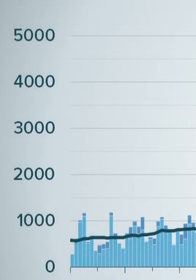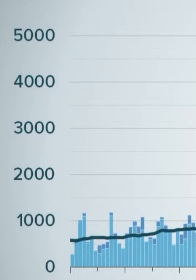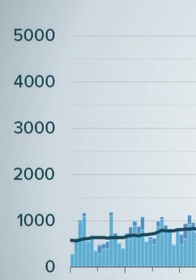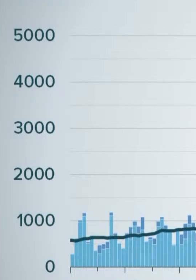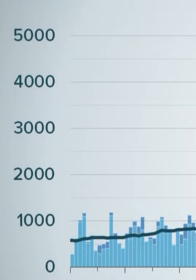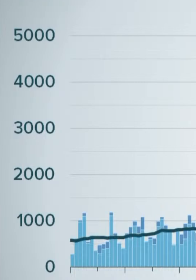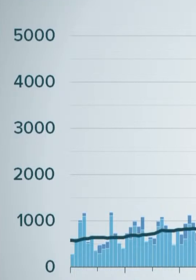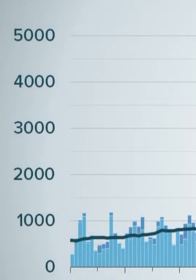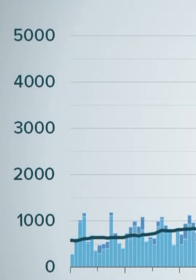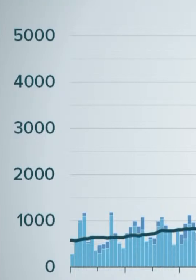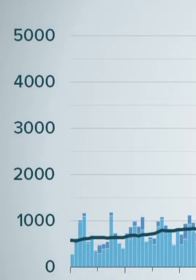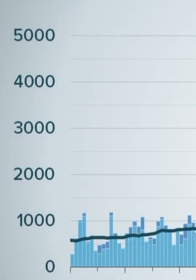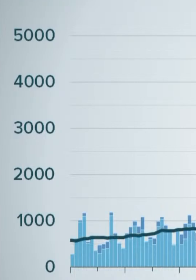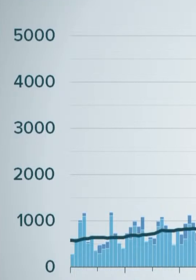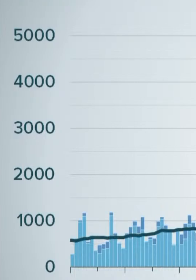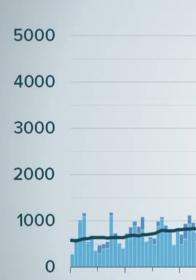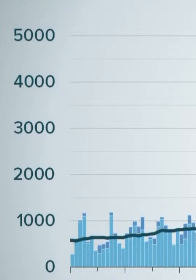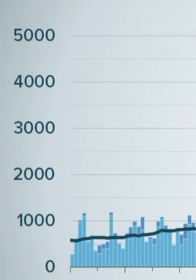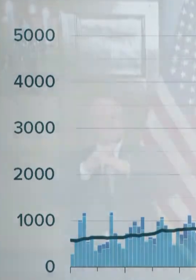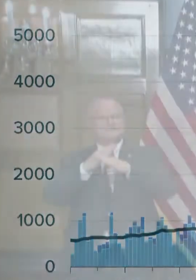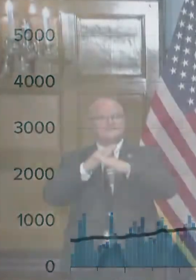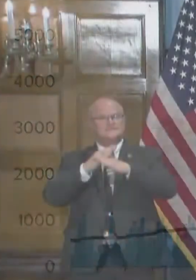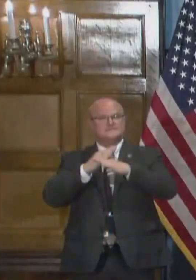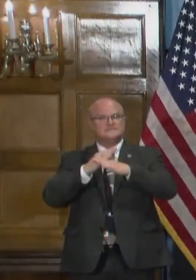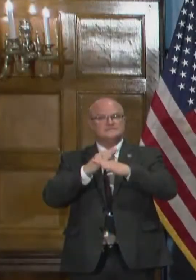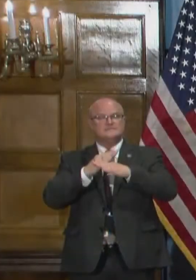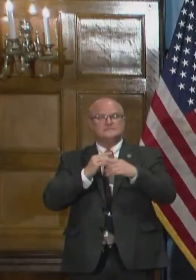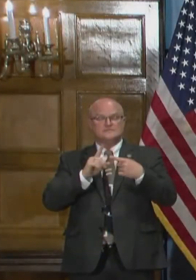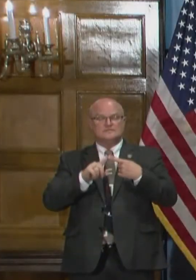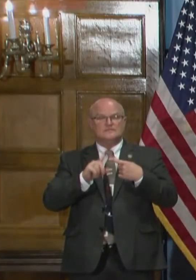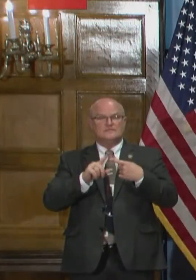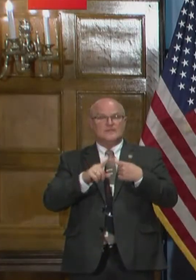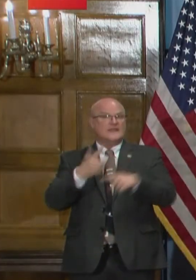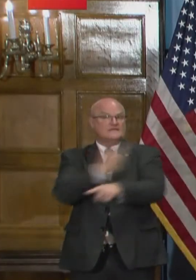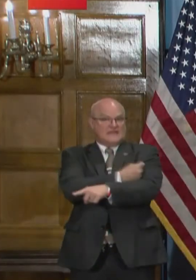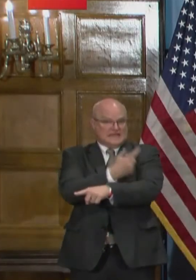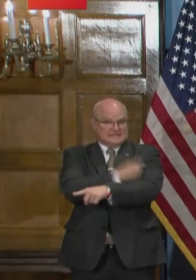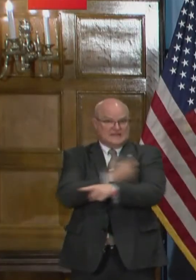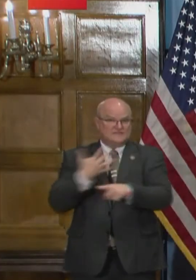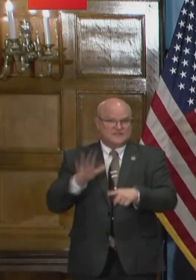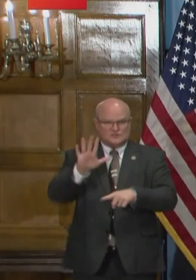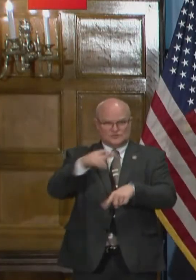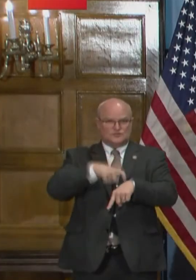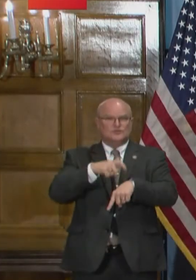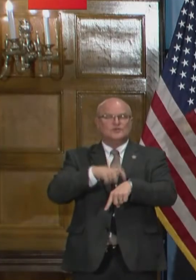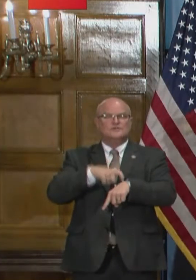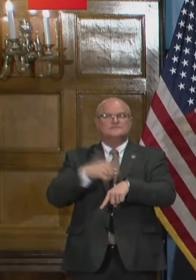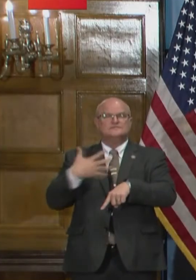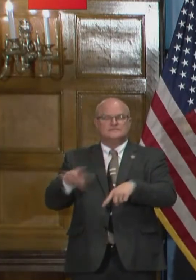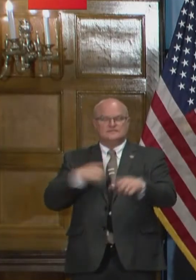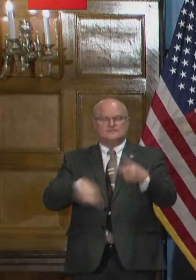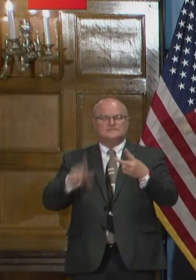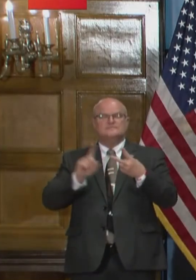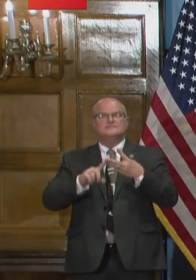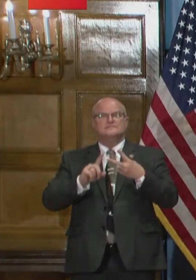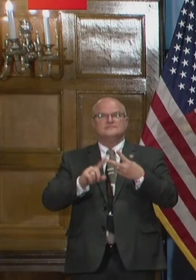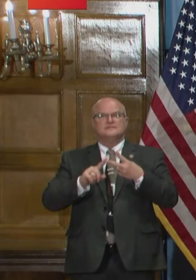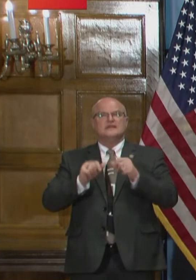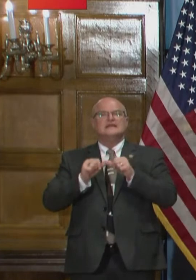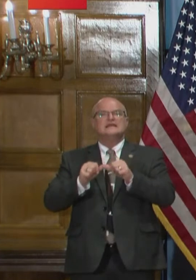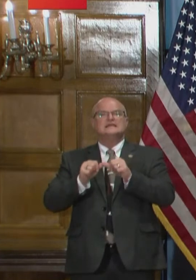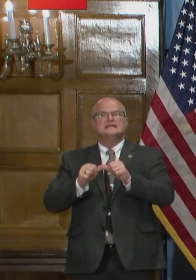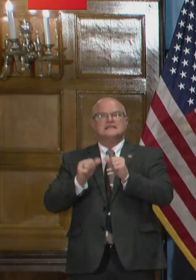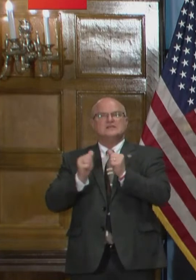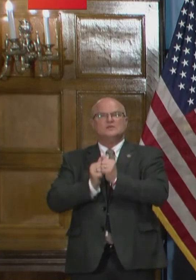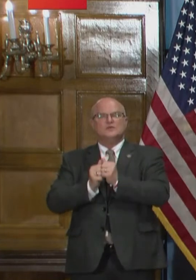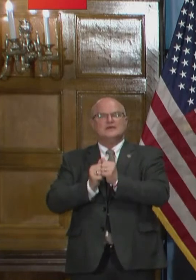of preventing that spread will be, one, get vaccinated when it's your turn, and two, continue